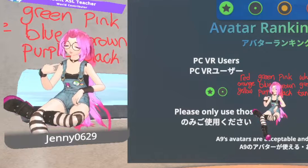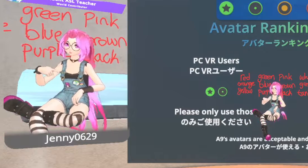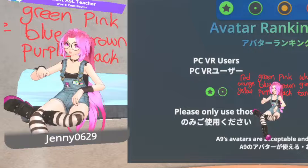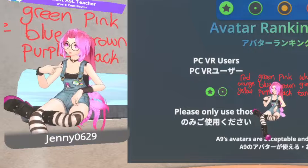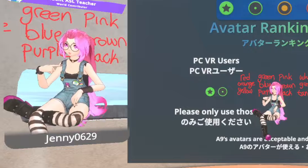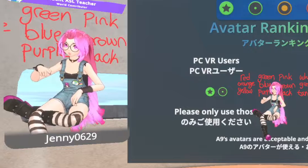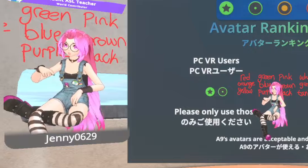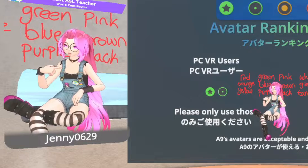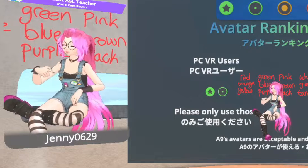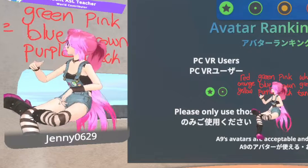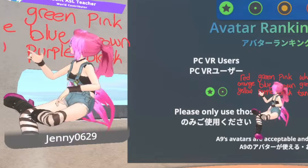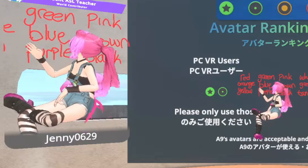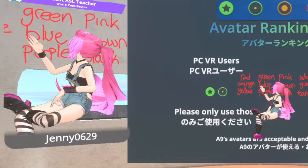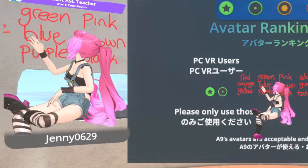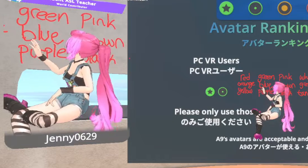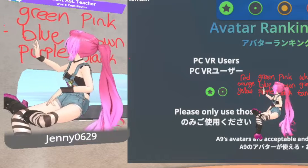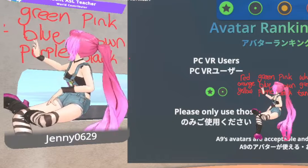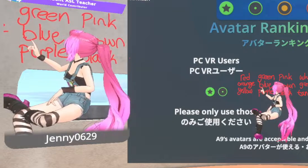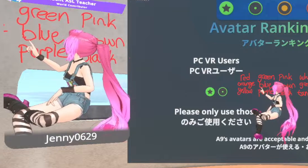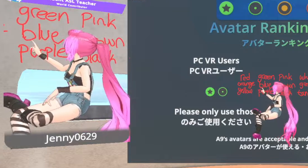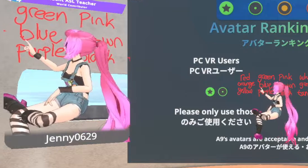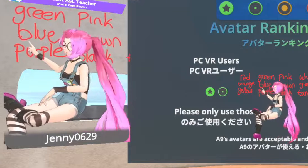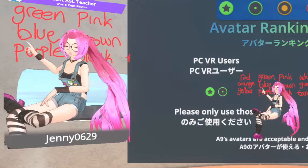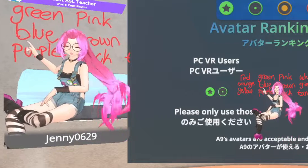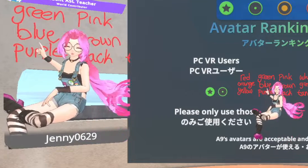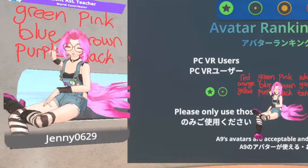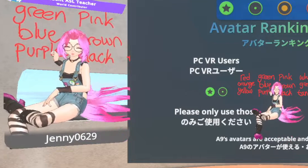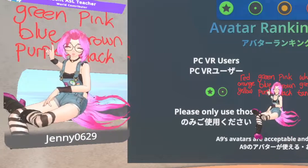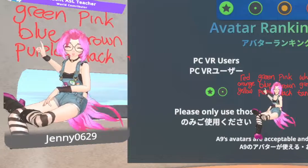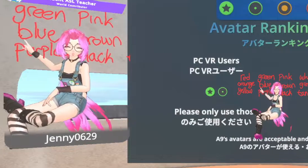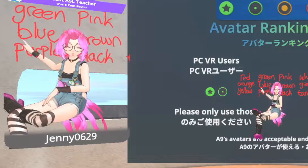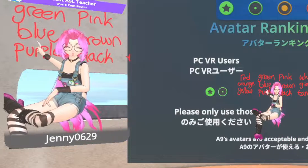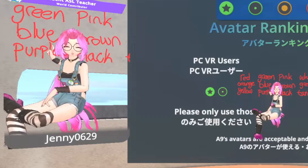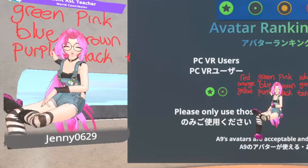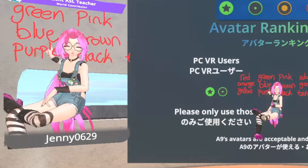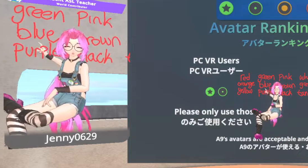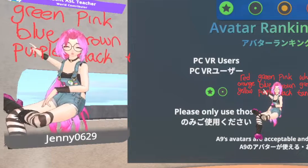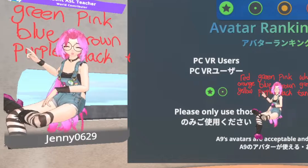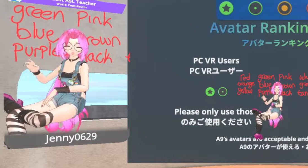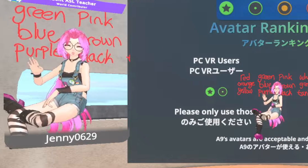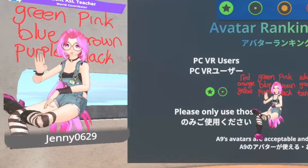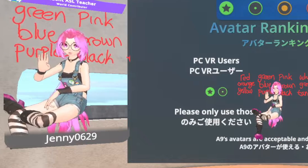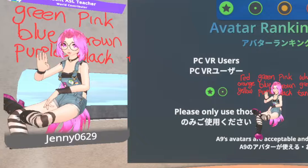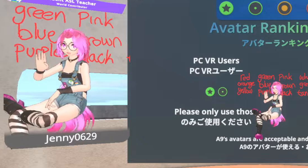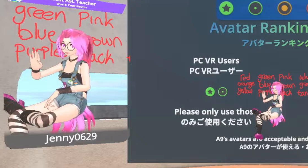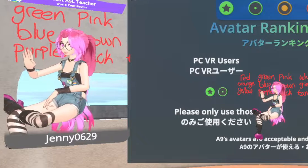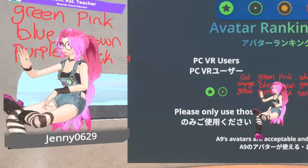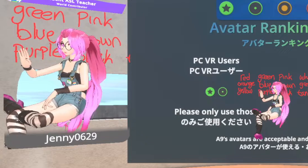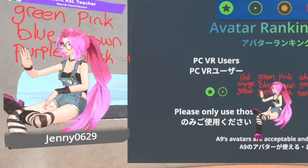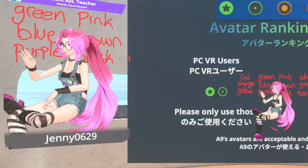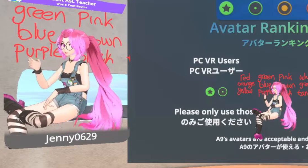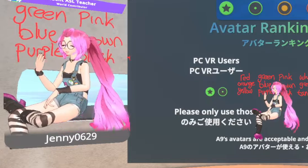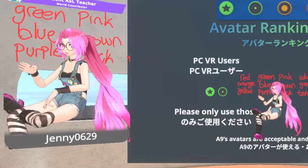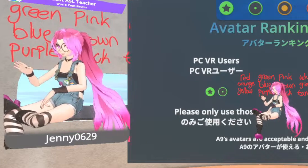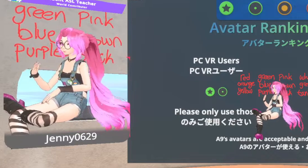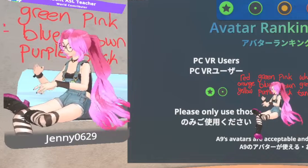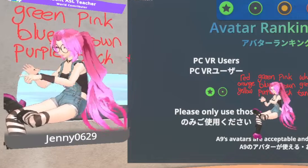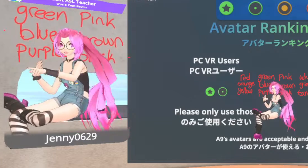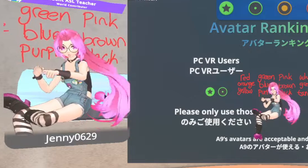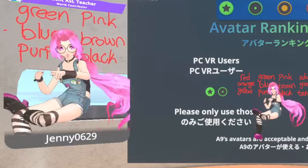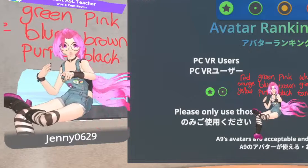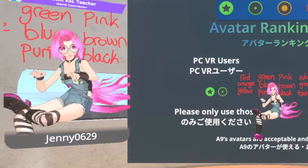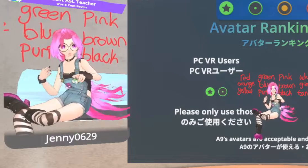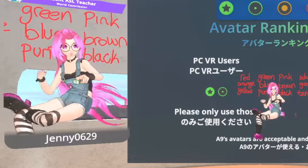Yellow, green. And then ready? Get this. Blue. You ready for this? B hand?